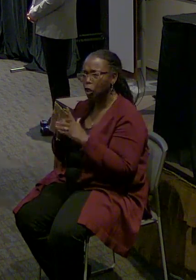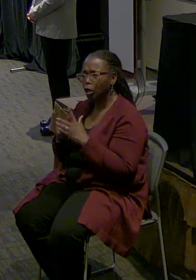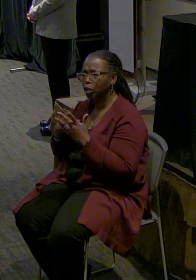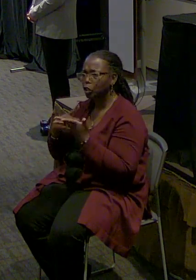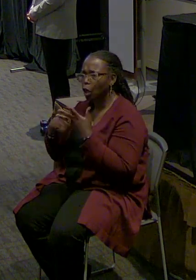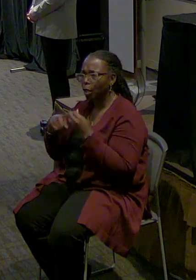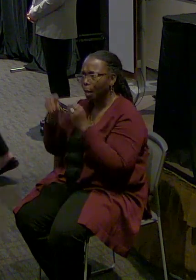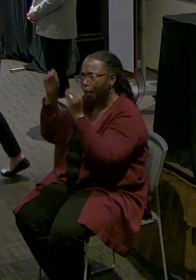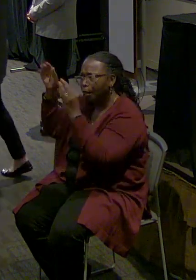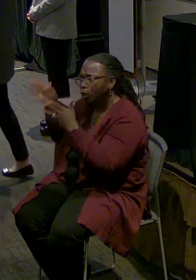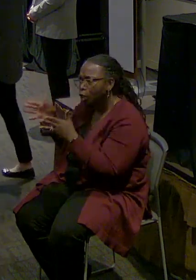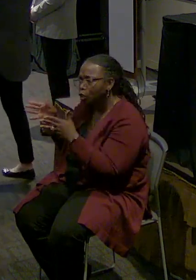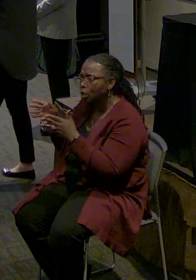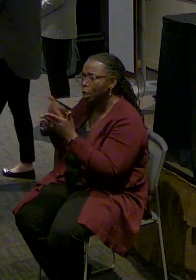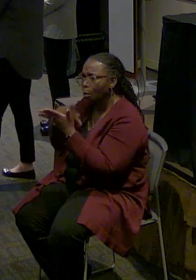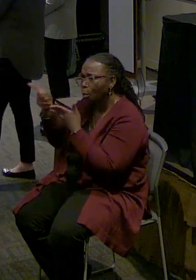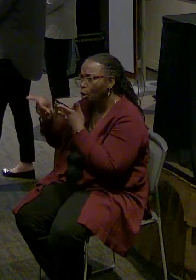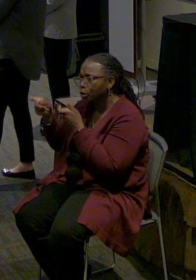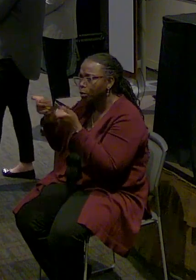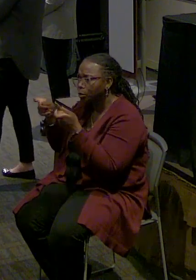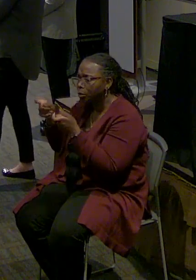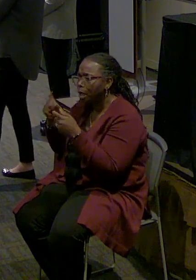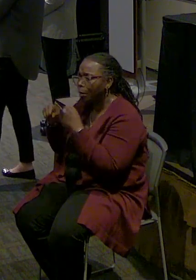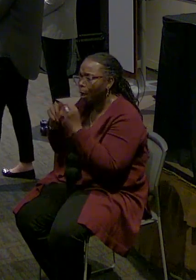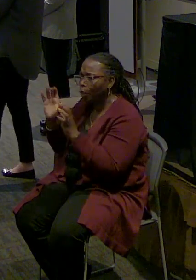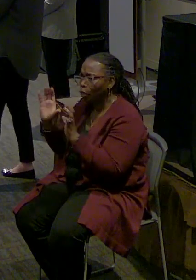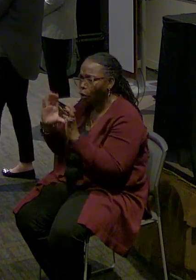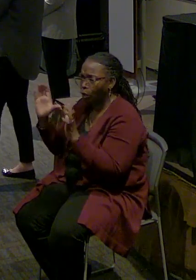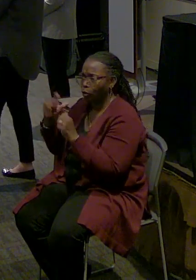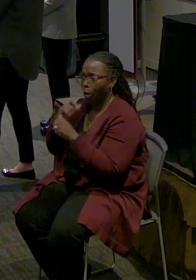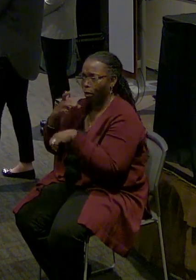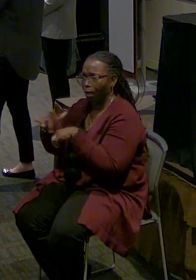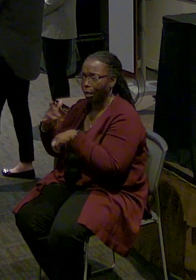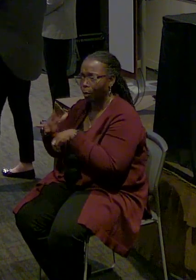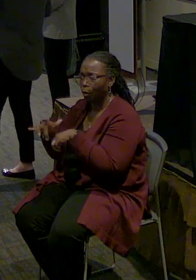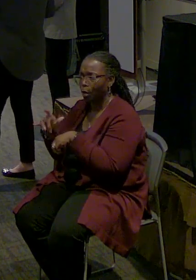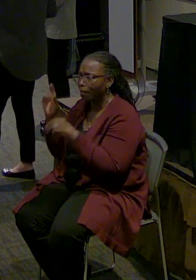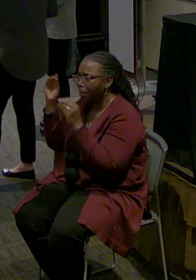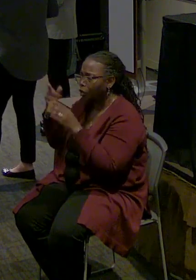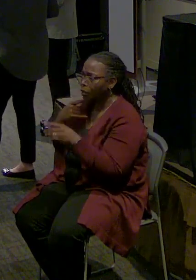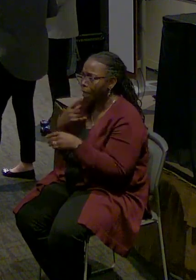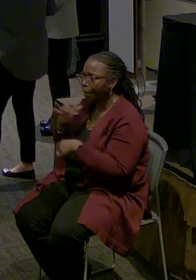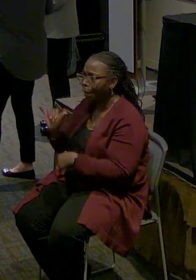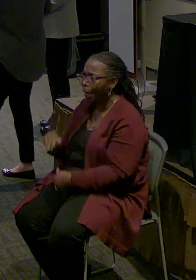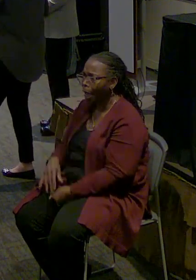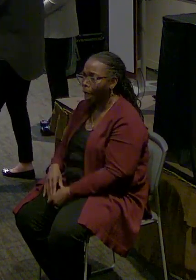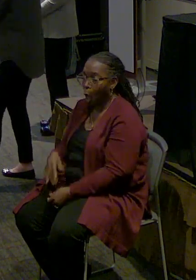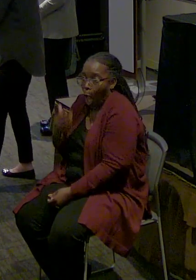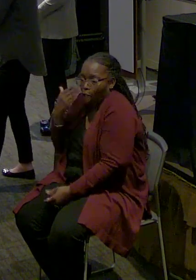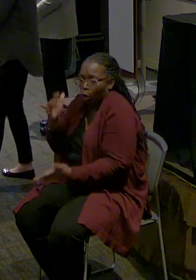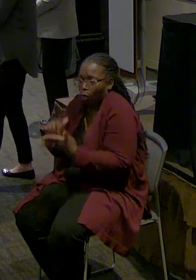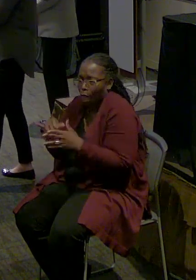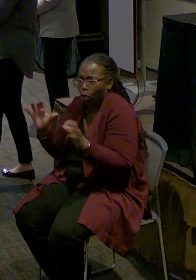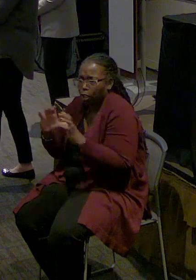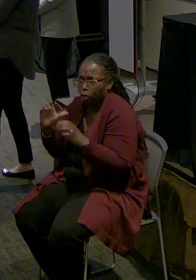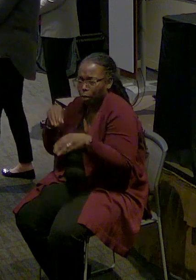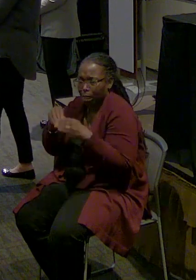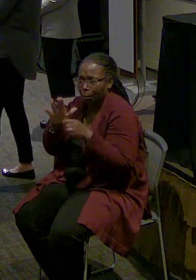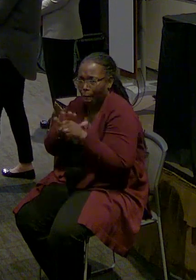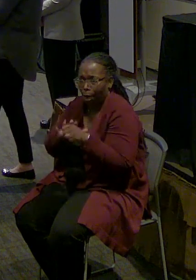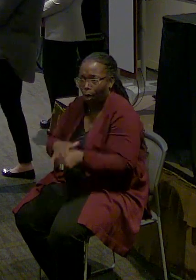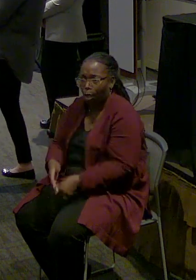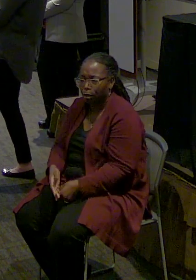to all my teachers in program area groups about the credentials that were available. And I'd have teachers say things like, oh, I didn't know that credential was in my